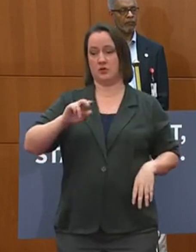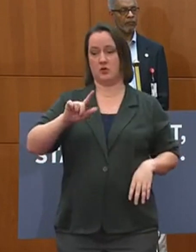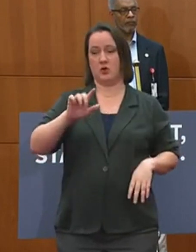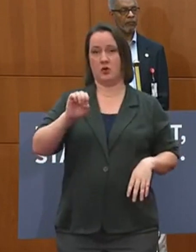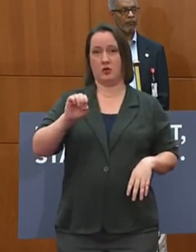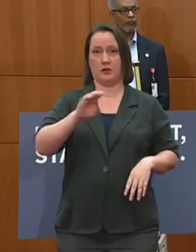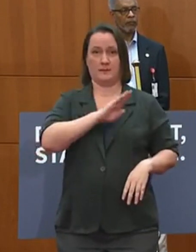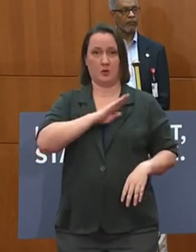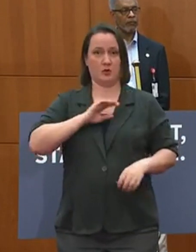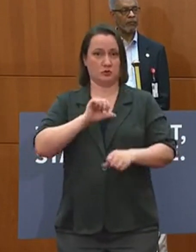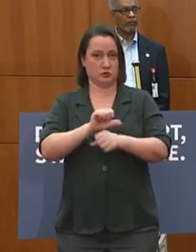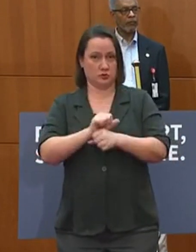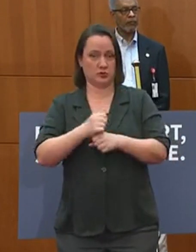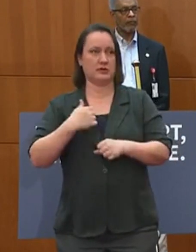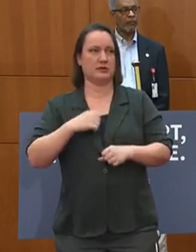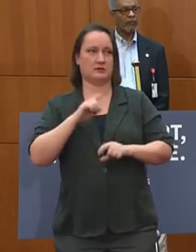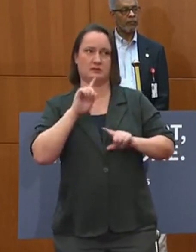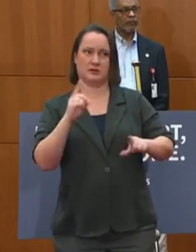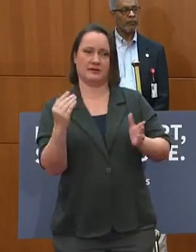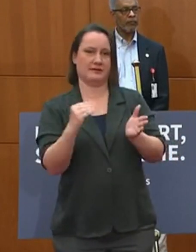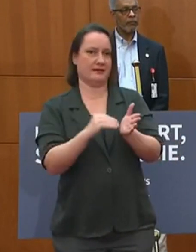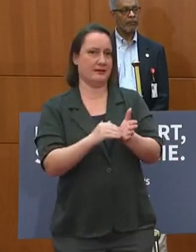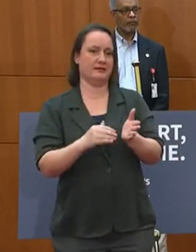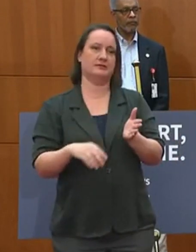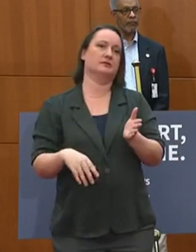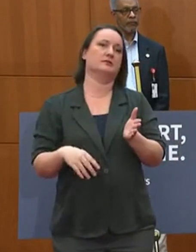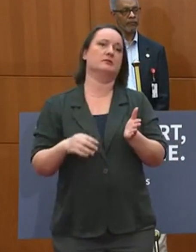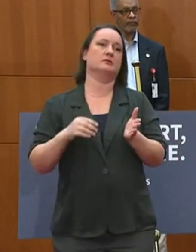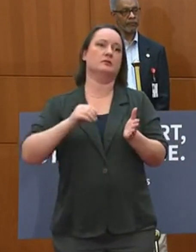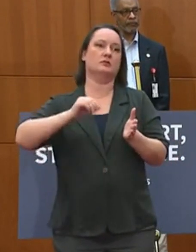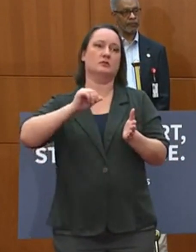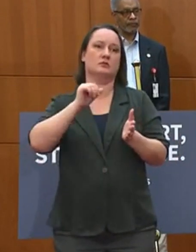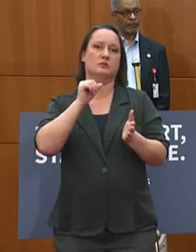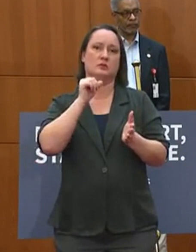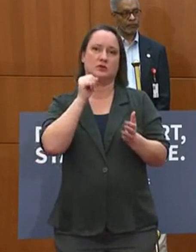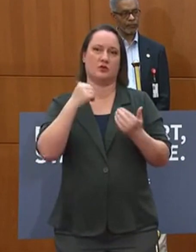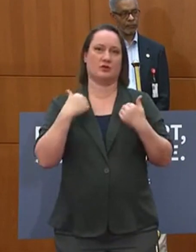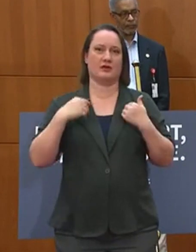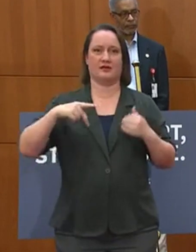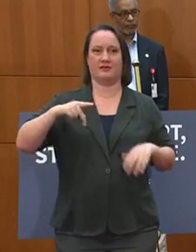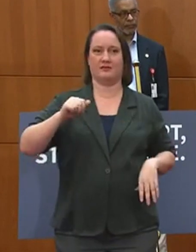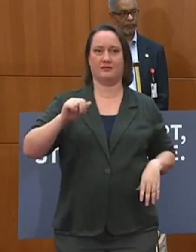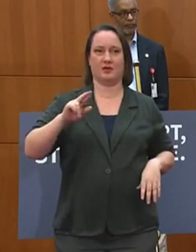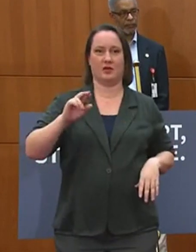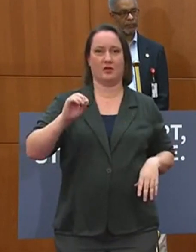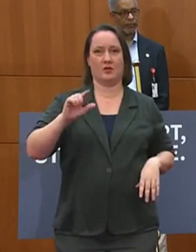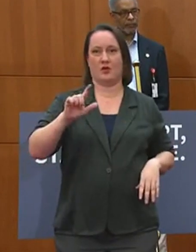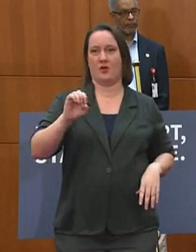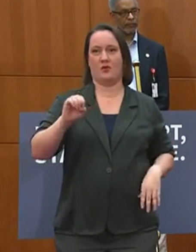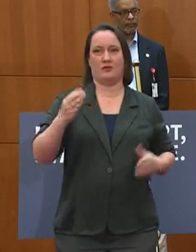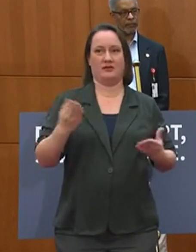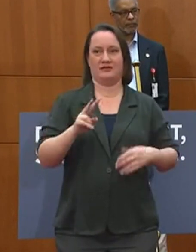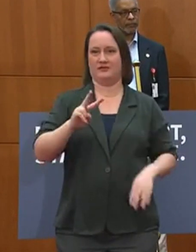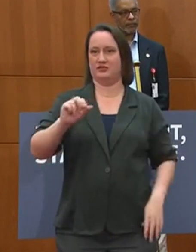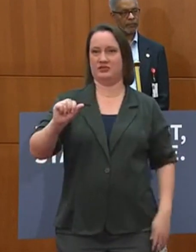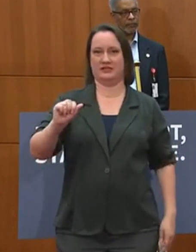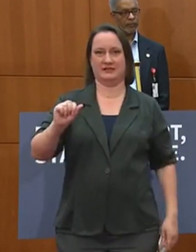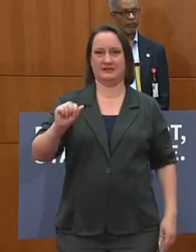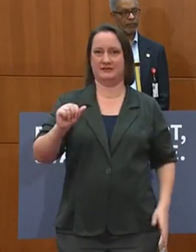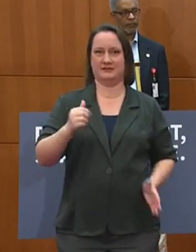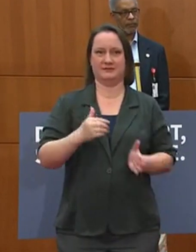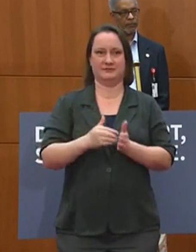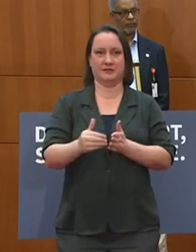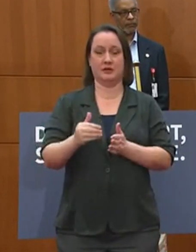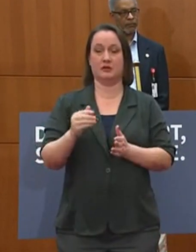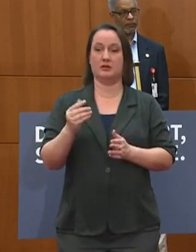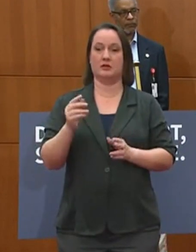respond again that we do not have parole in Virginia. And those who are in one of